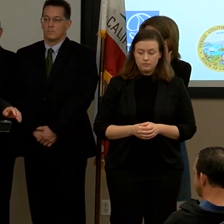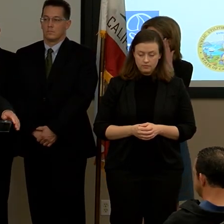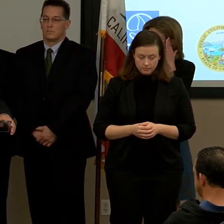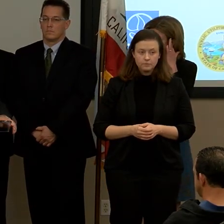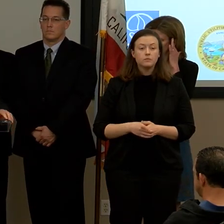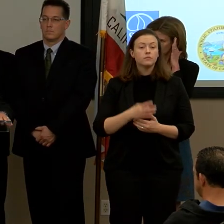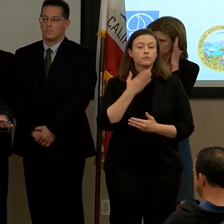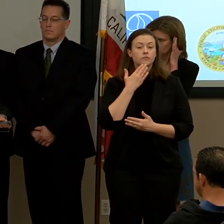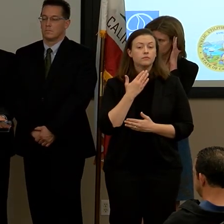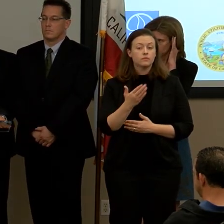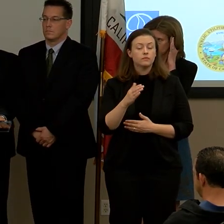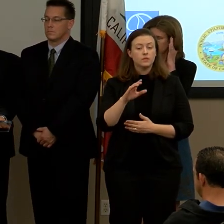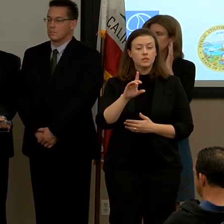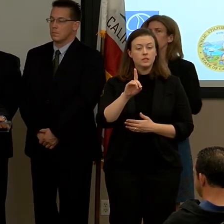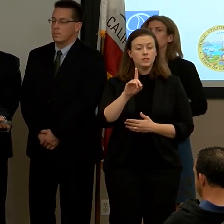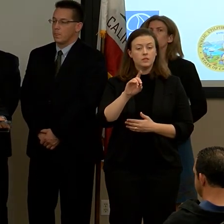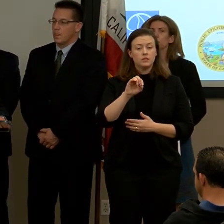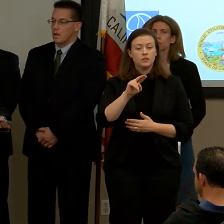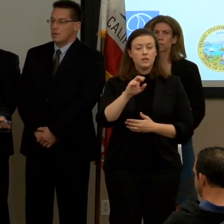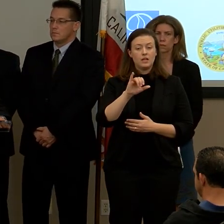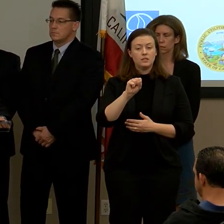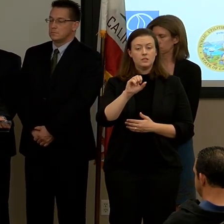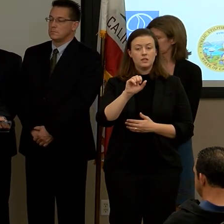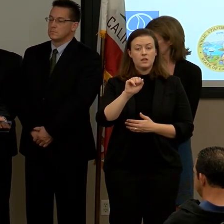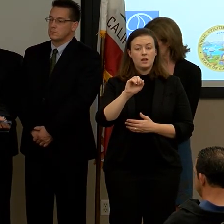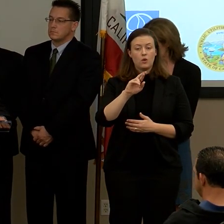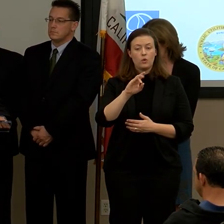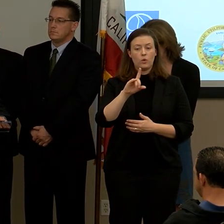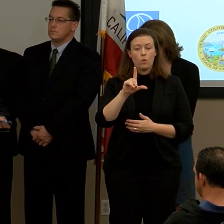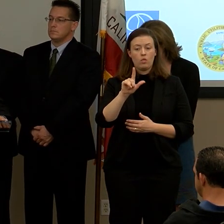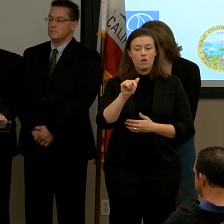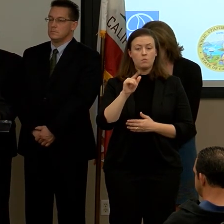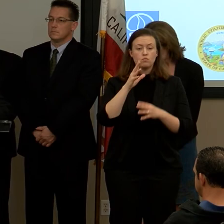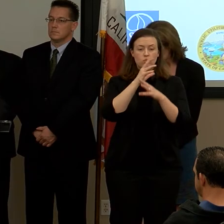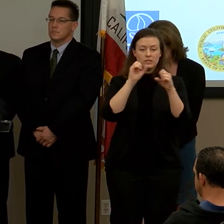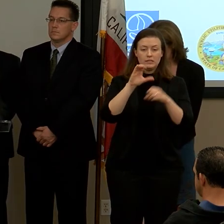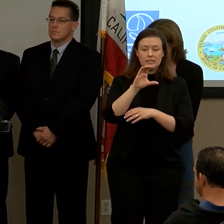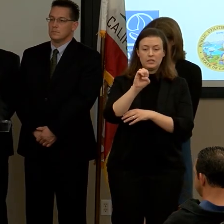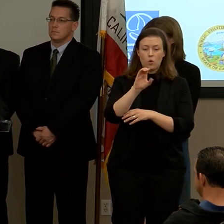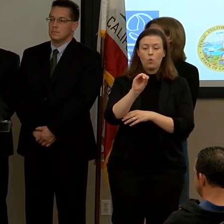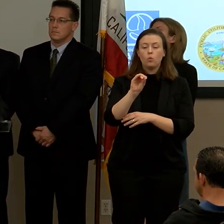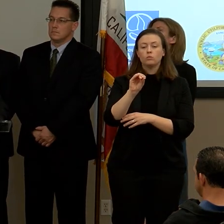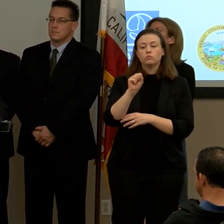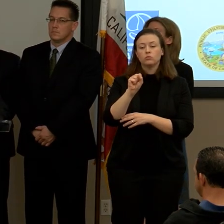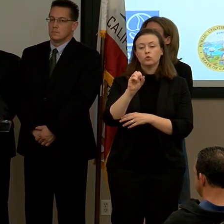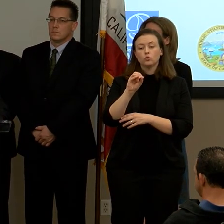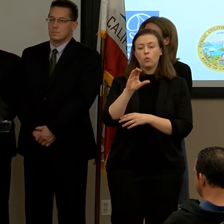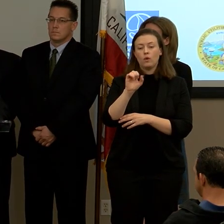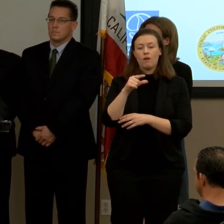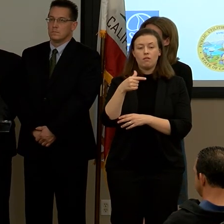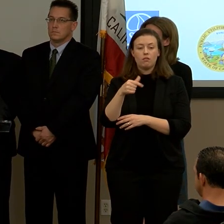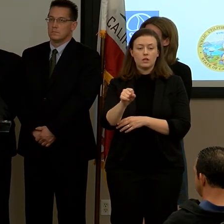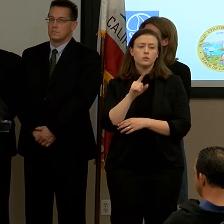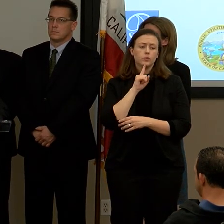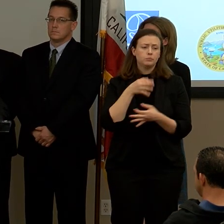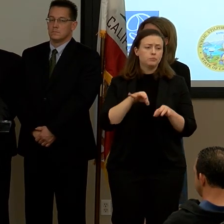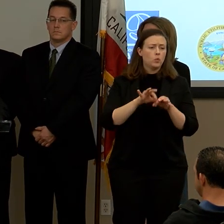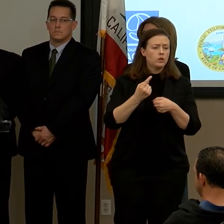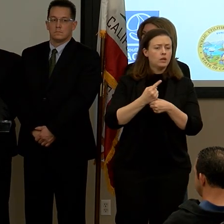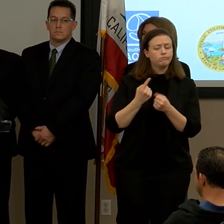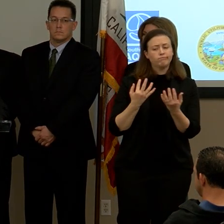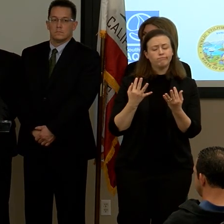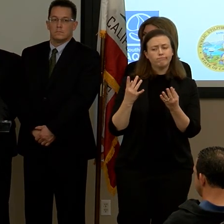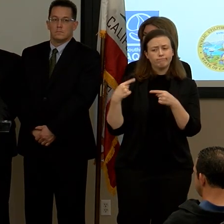Good morning. I'm Dennis Areola, the President and CEO of SoCalGas. And this is obviously an important day that we've all been waiting